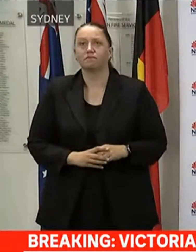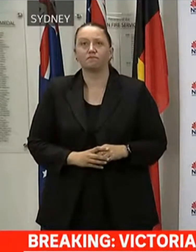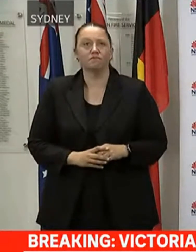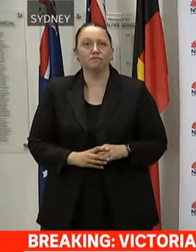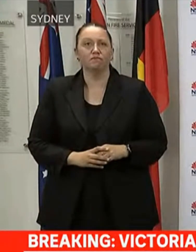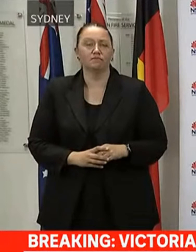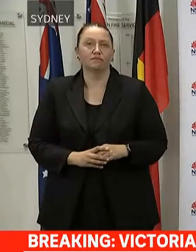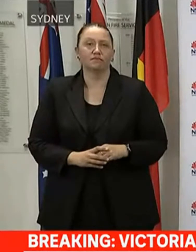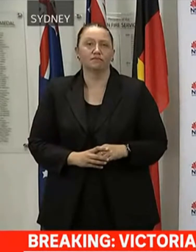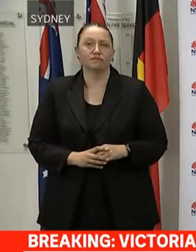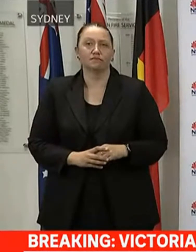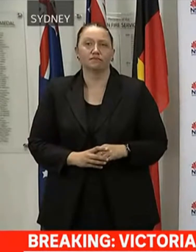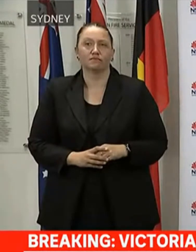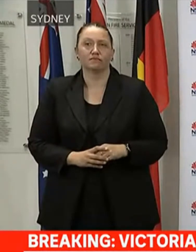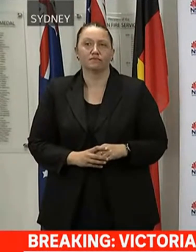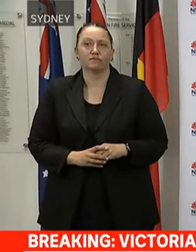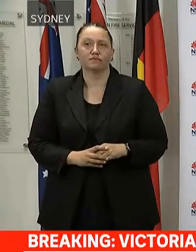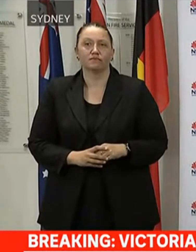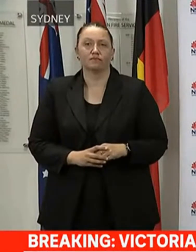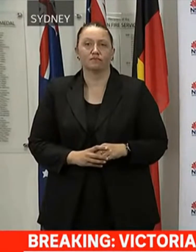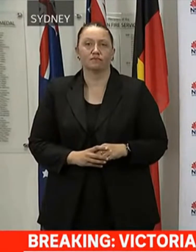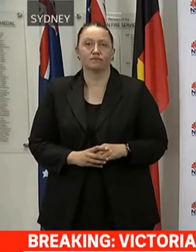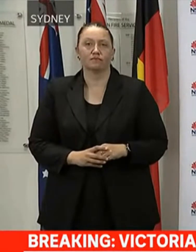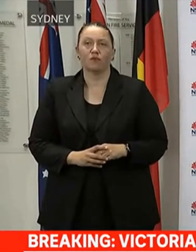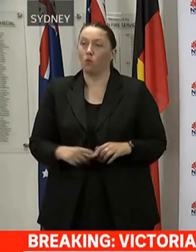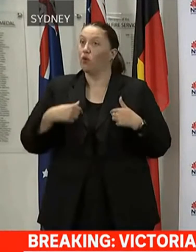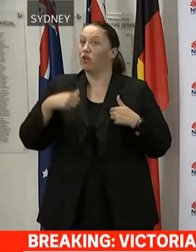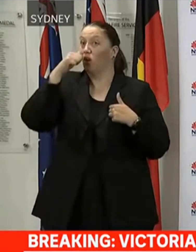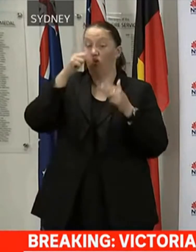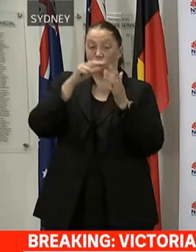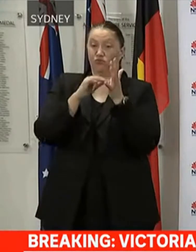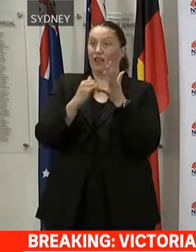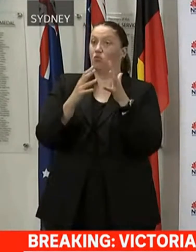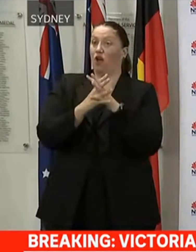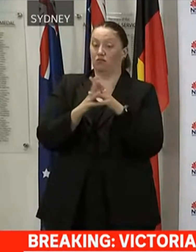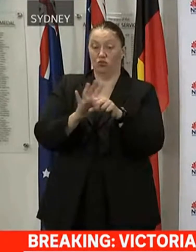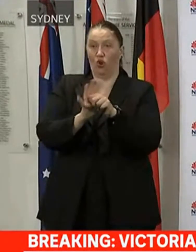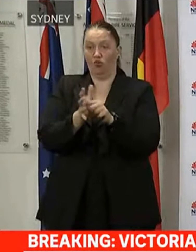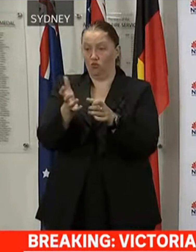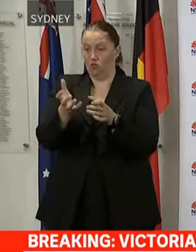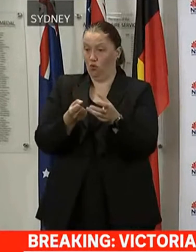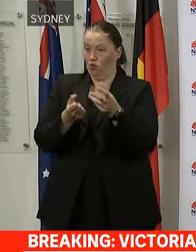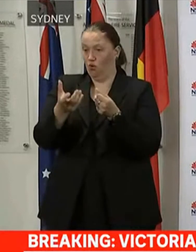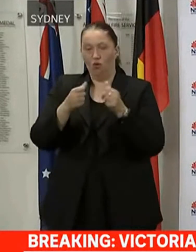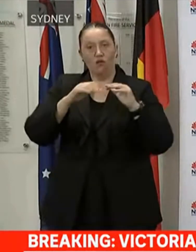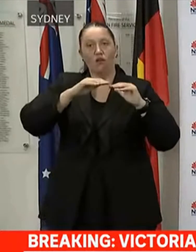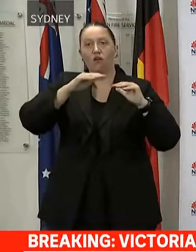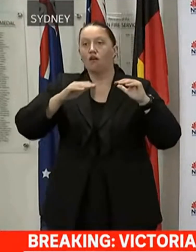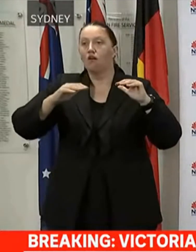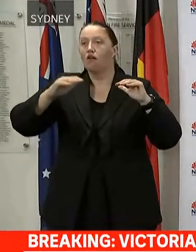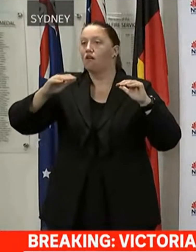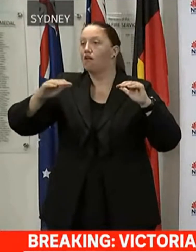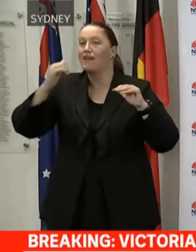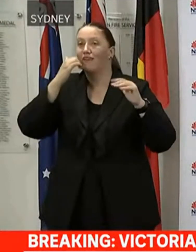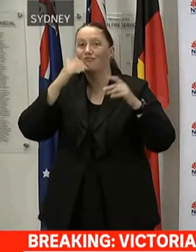that whilst numbers have remained stable in New South Wales for the past month, we